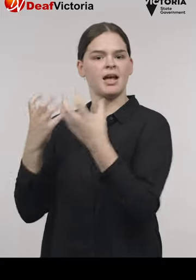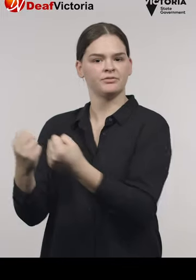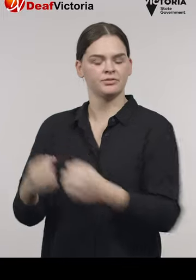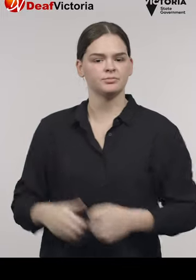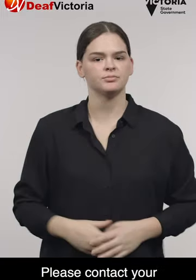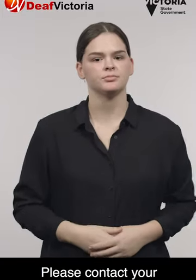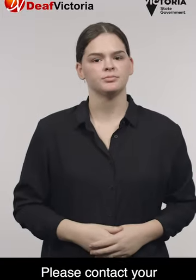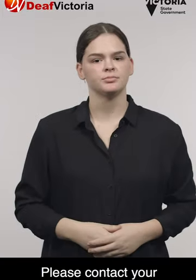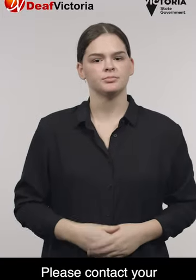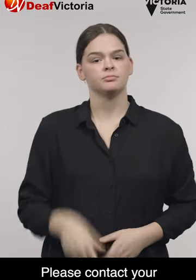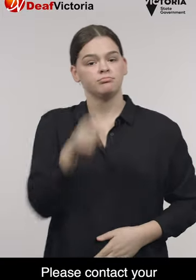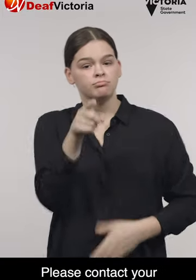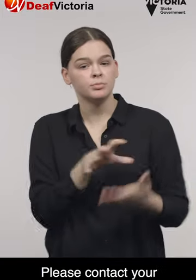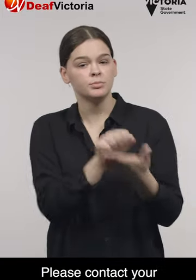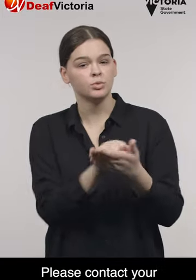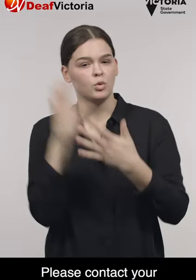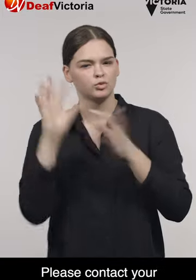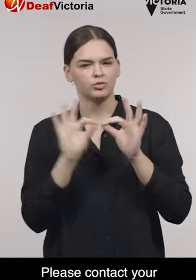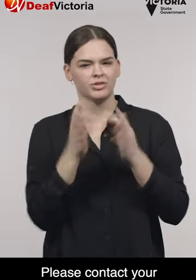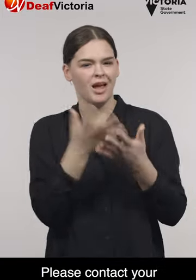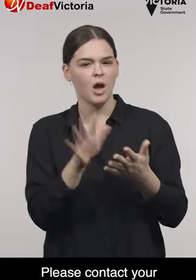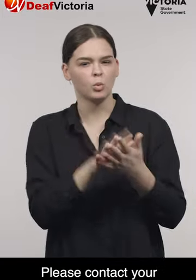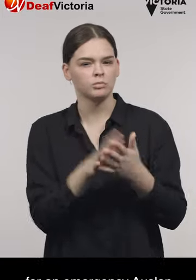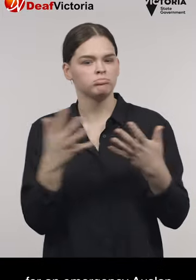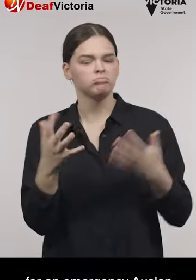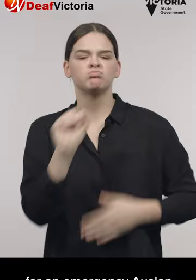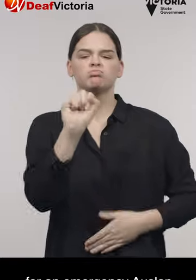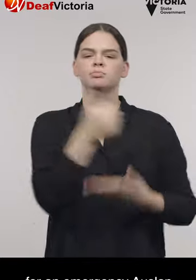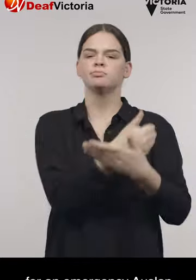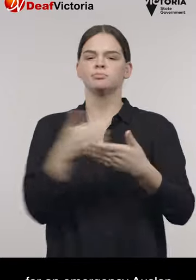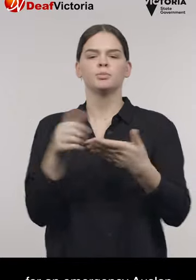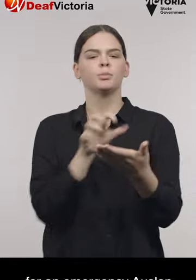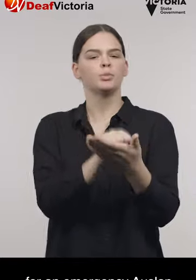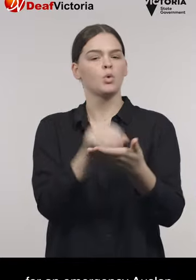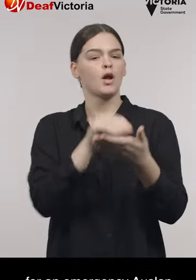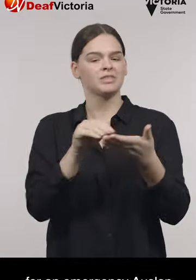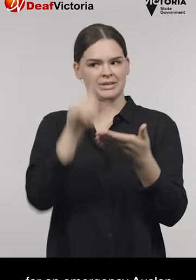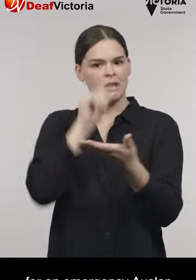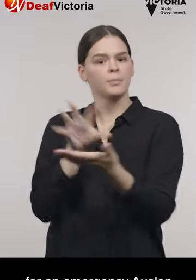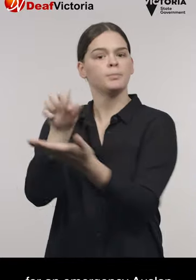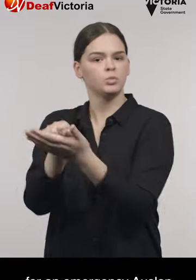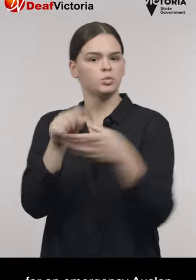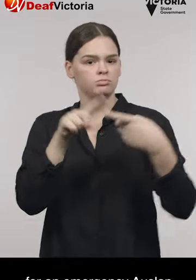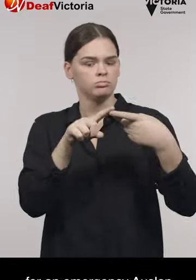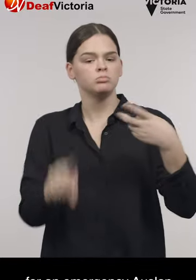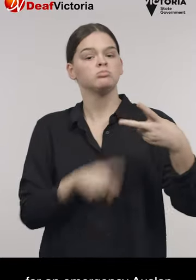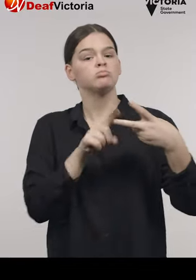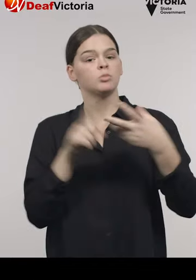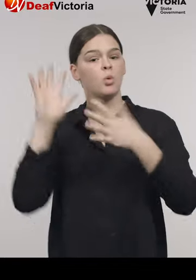Please contact Auslan Connections on 03 9473 1174